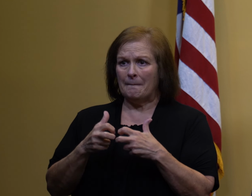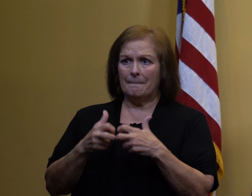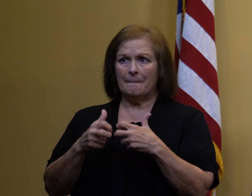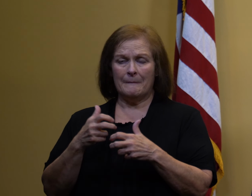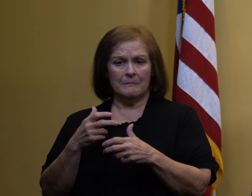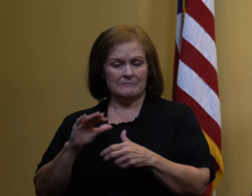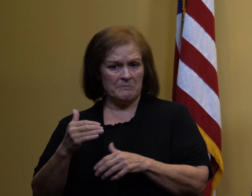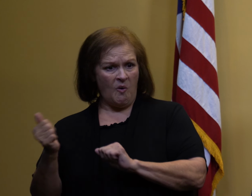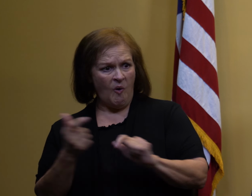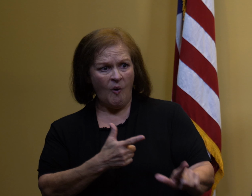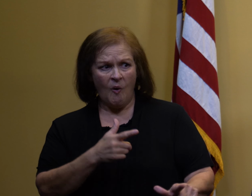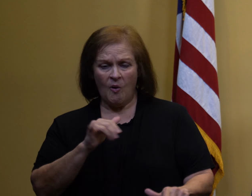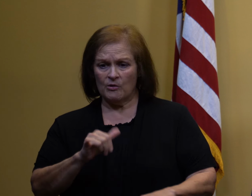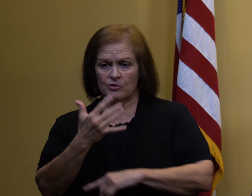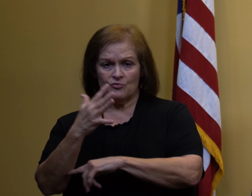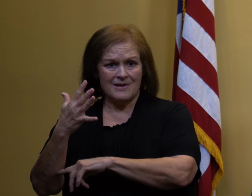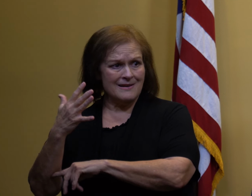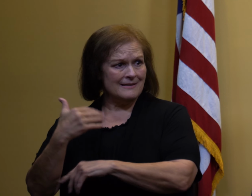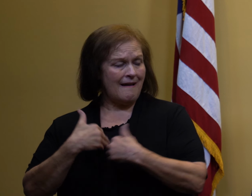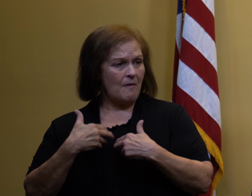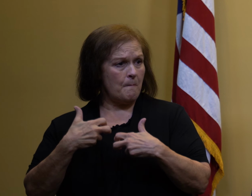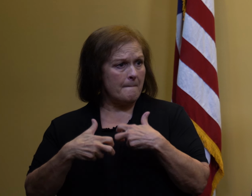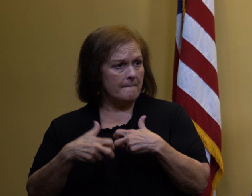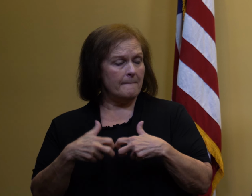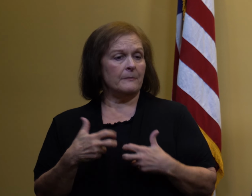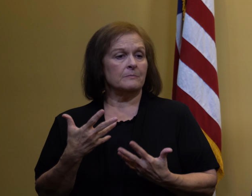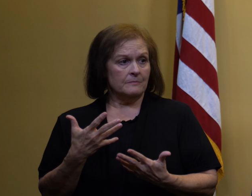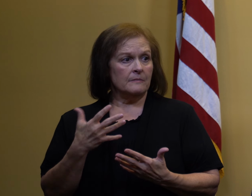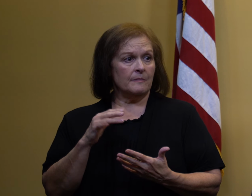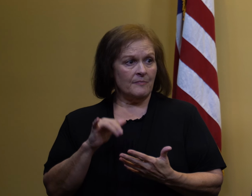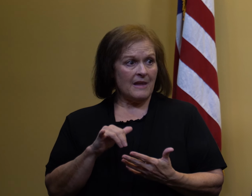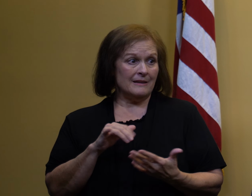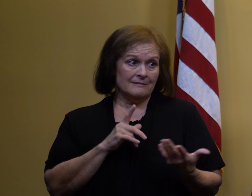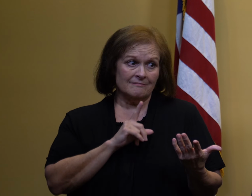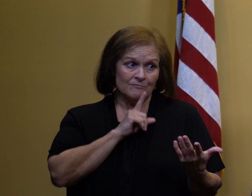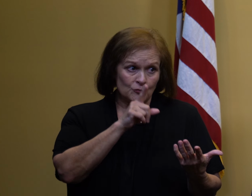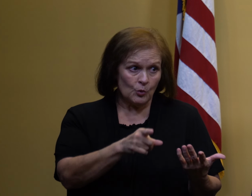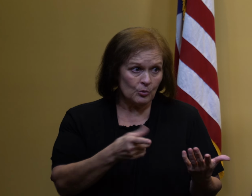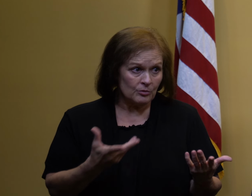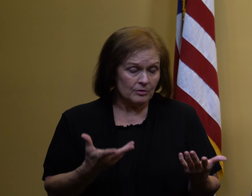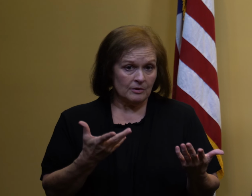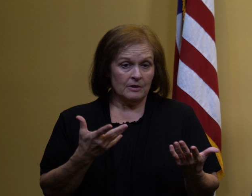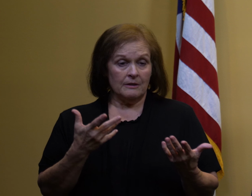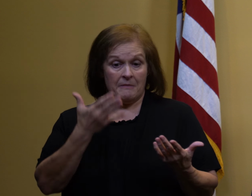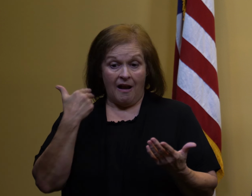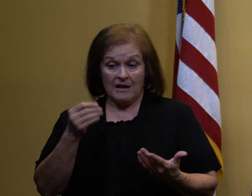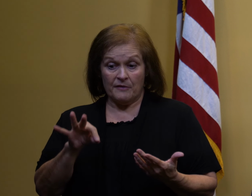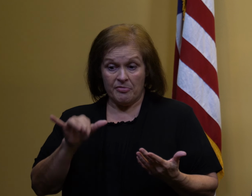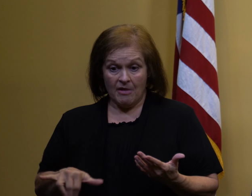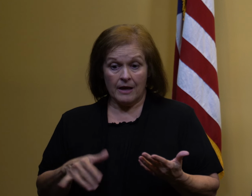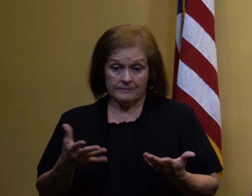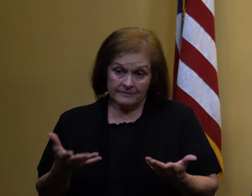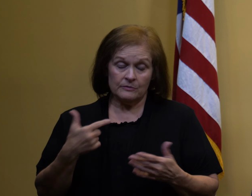it. All of them are stressed. And that is something that it's a fact. So as a result of that,